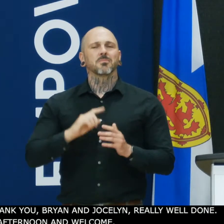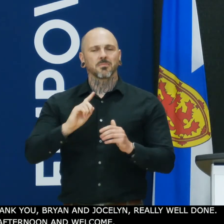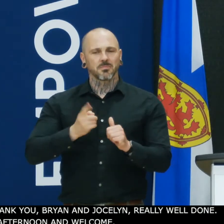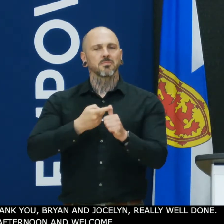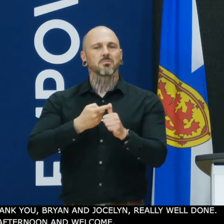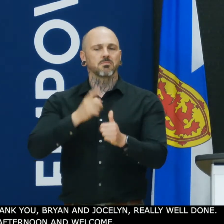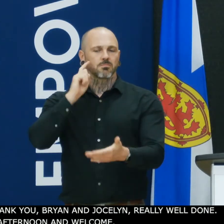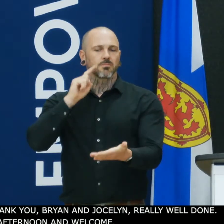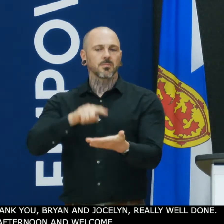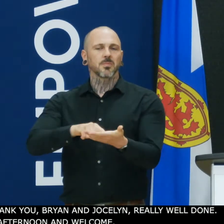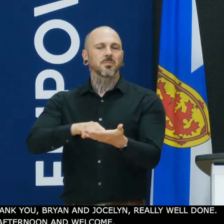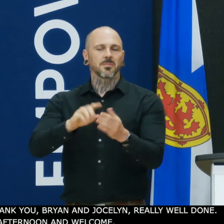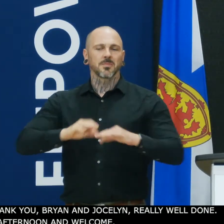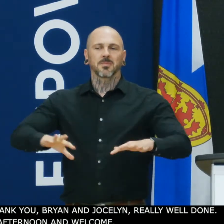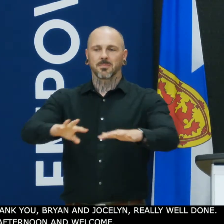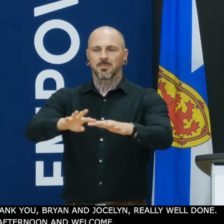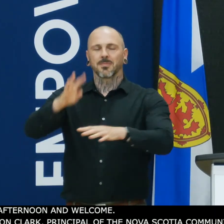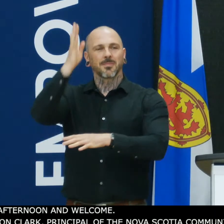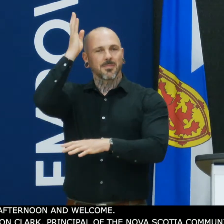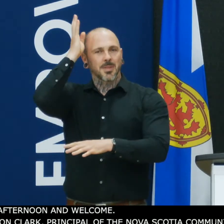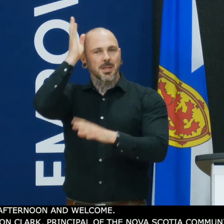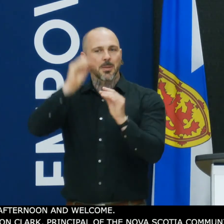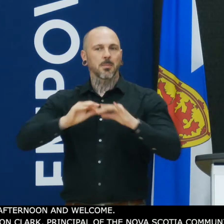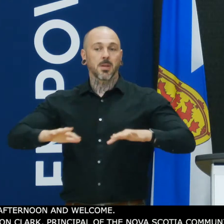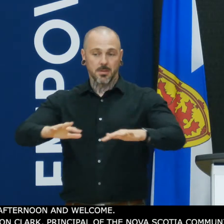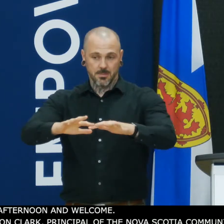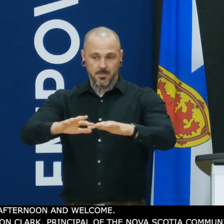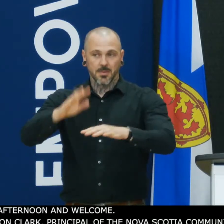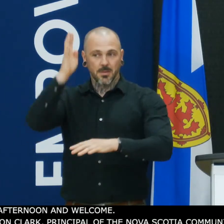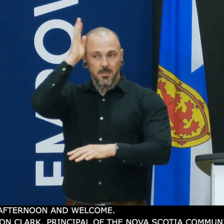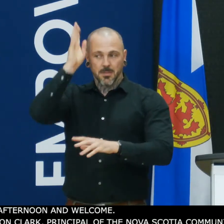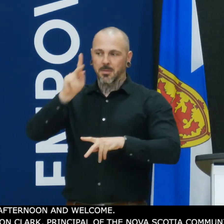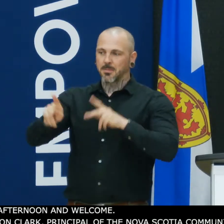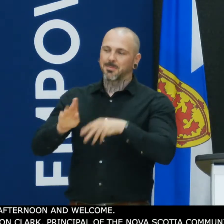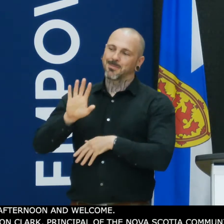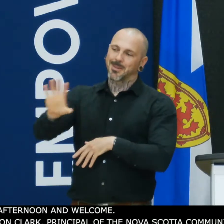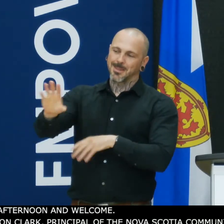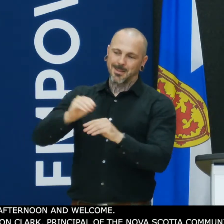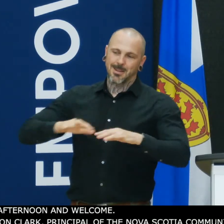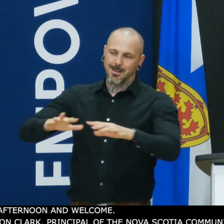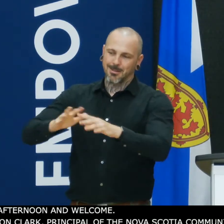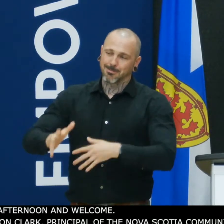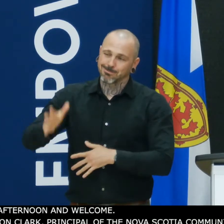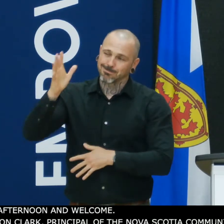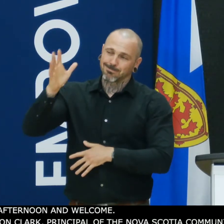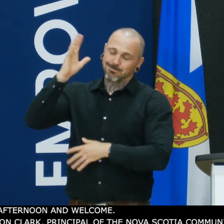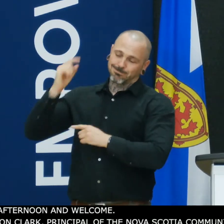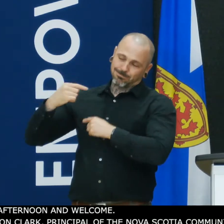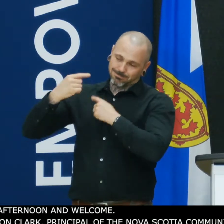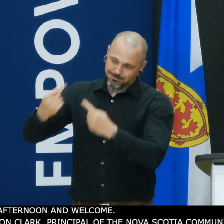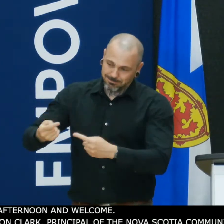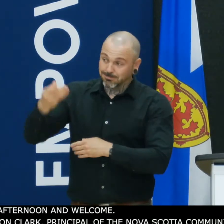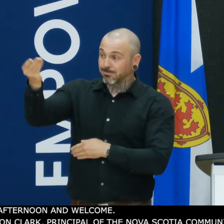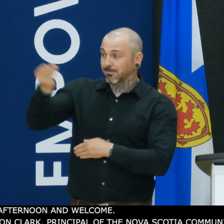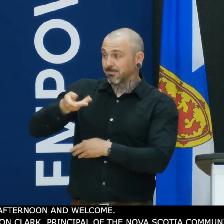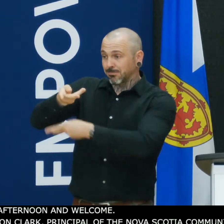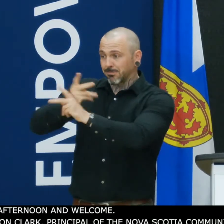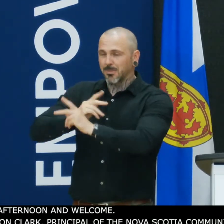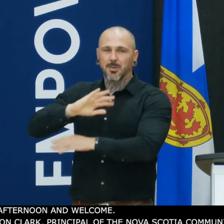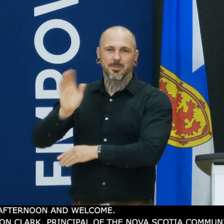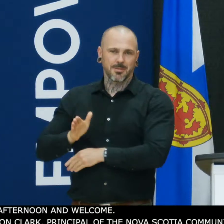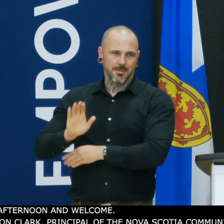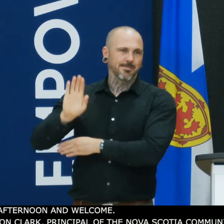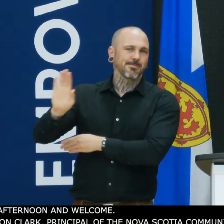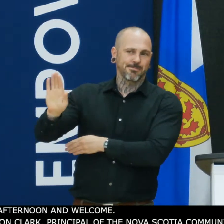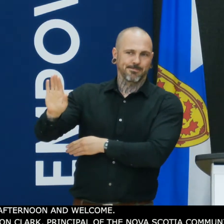acknowledging that we are in Mi'kma'ki, the unceded territory and ancestral homeland of the Mi'kmaq Nation. Our relationship is